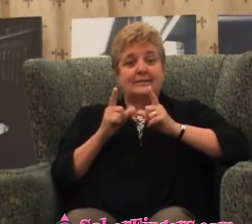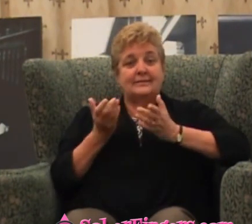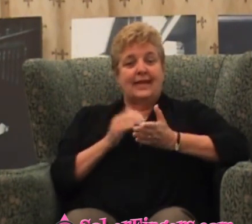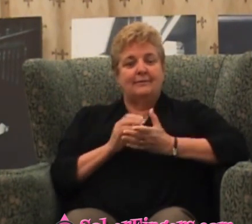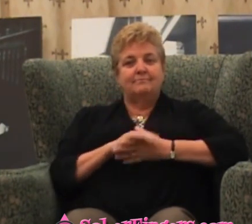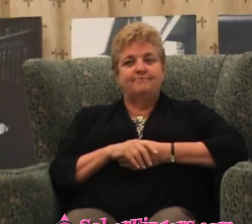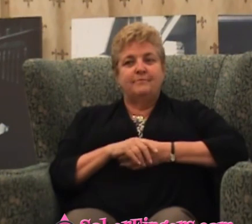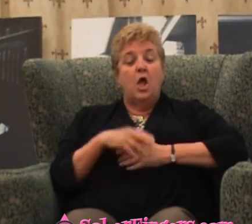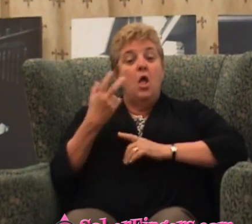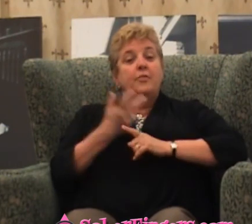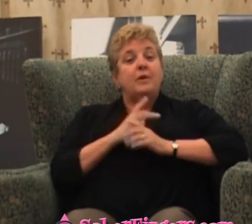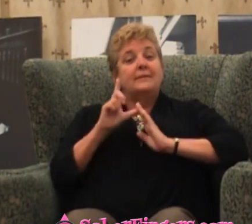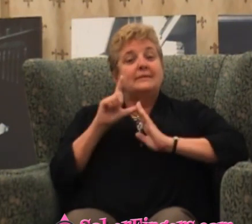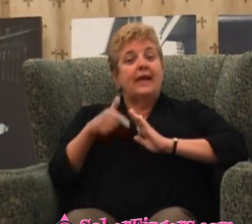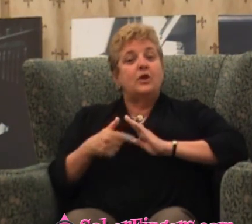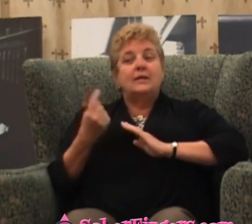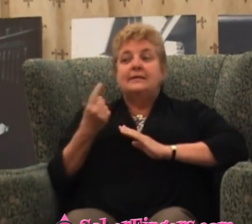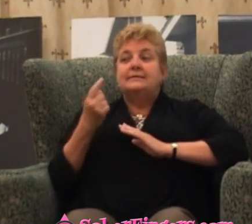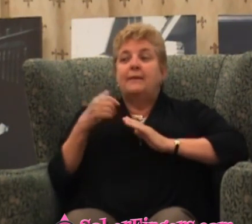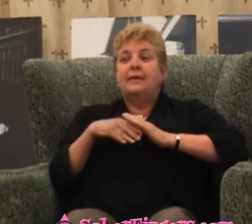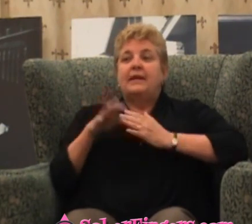3 months later, somebody in the fellowship, "I hate y'all.